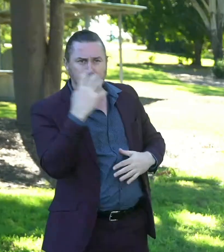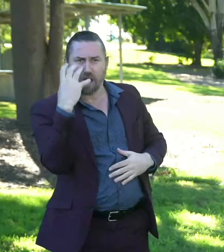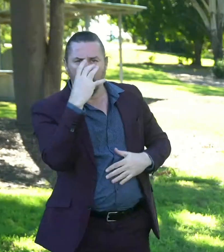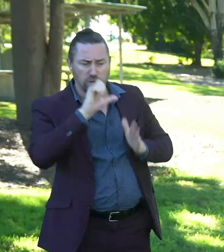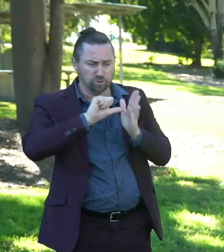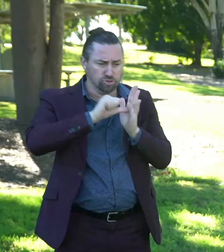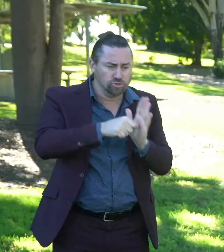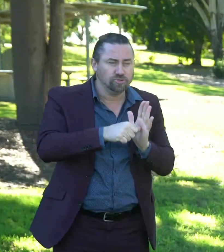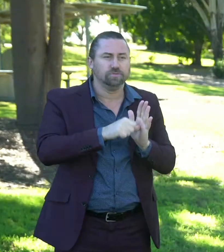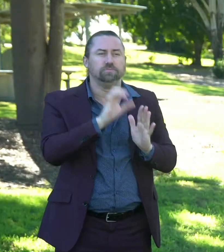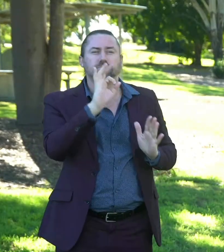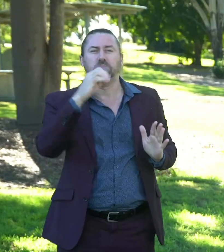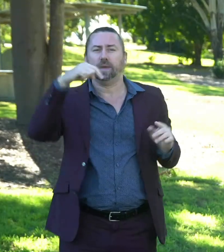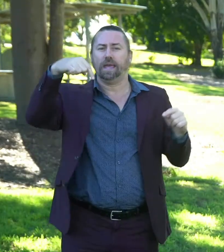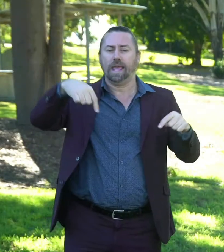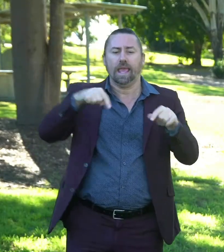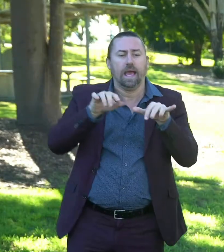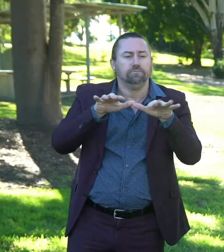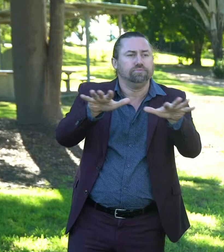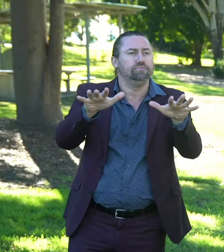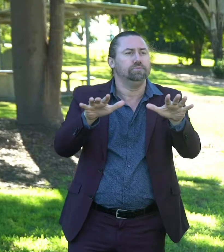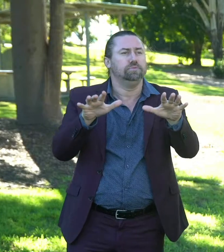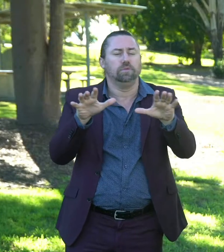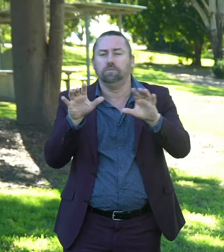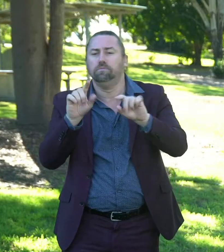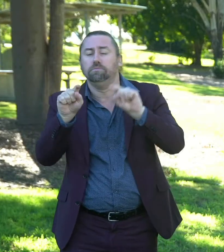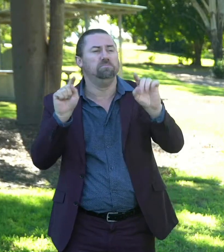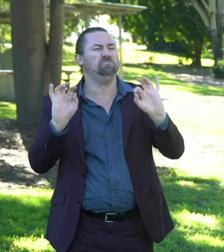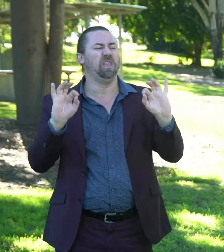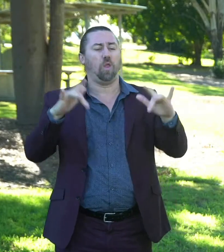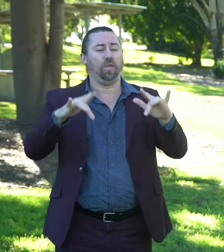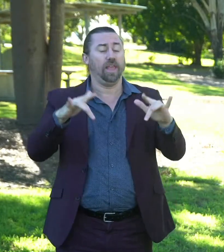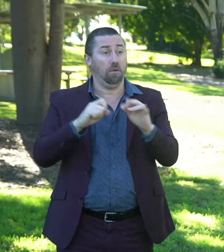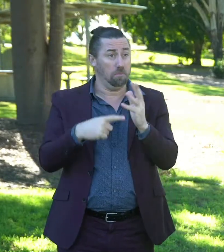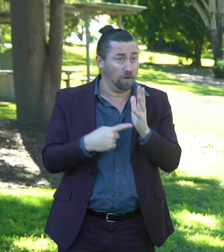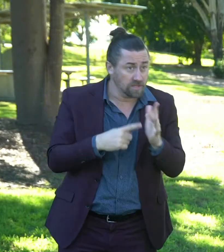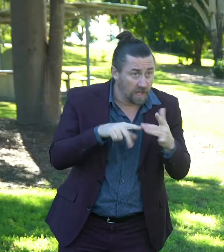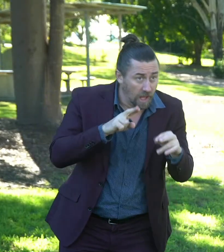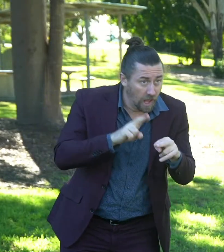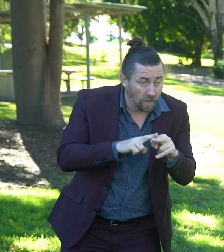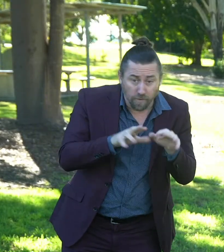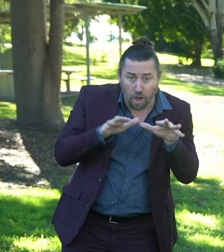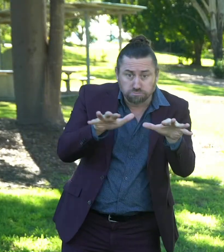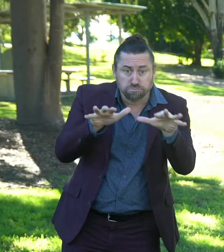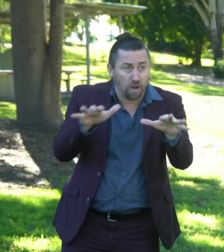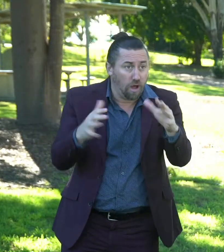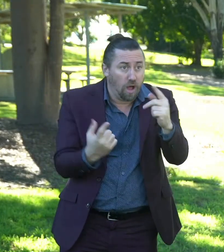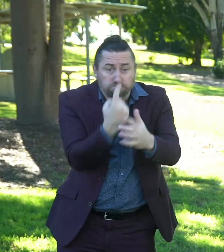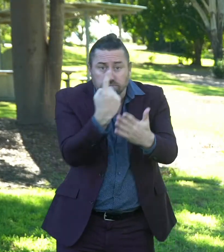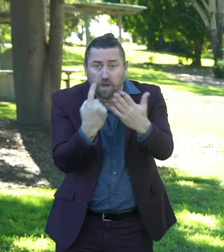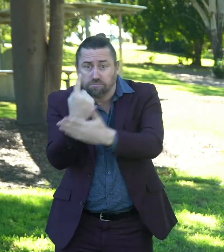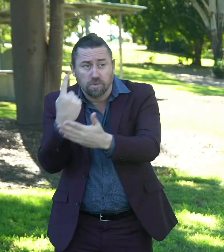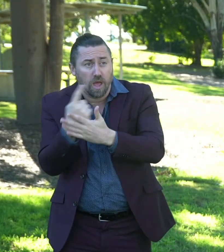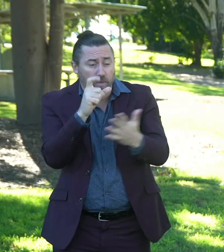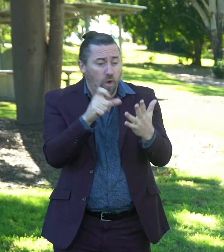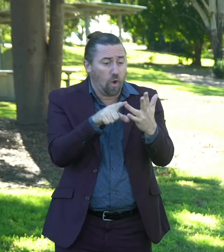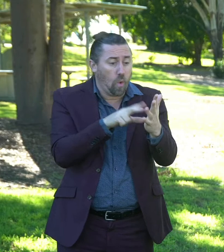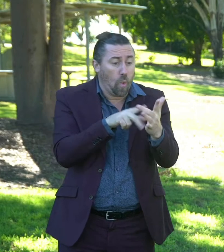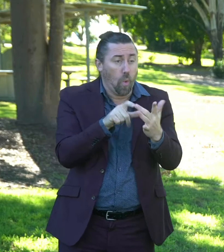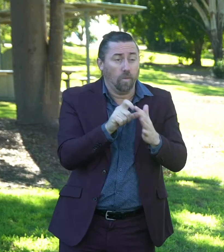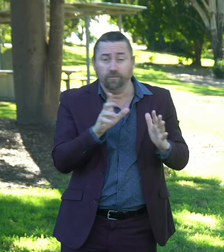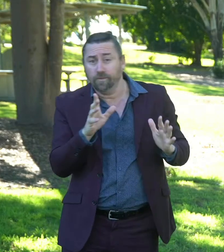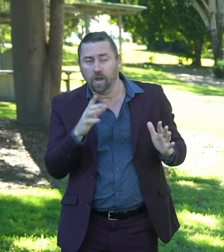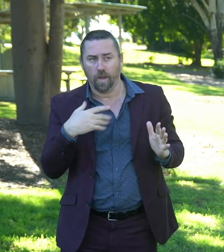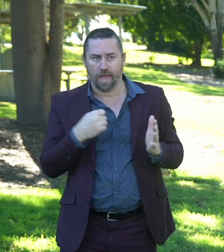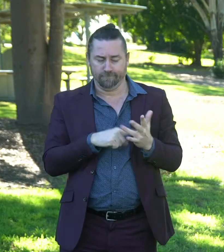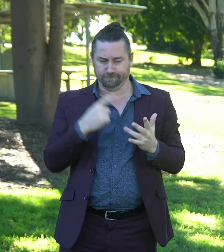don't have those outbreaks here. If we were to get outbreaks, of course, we would, as we've always done, consider what we need to